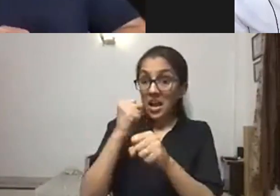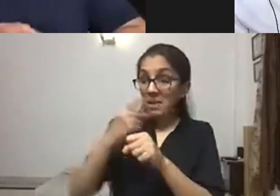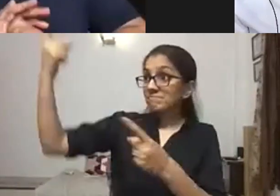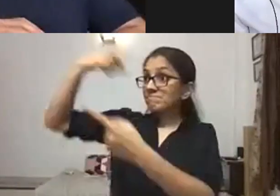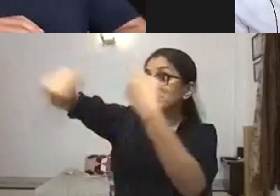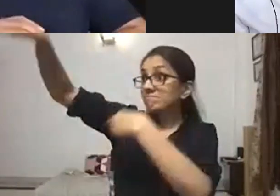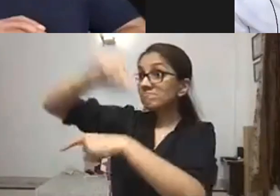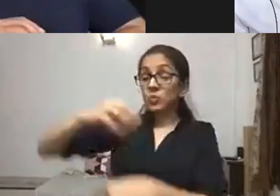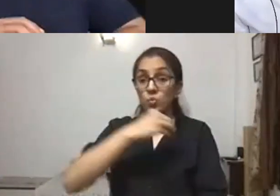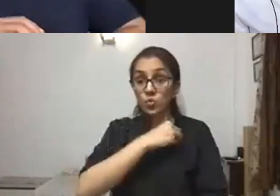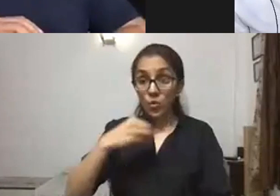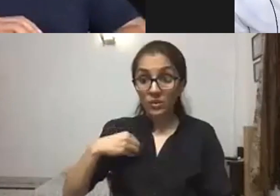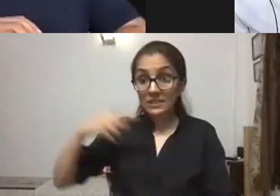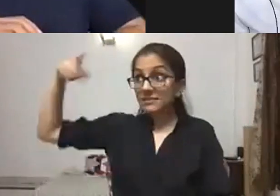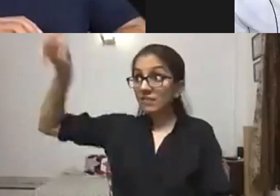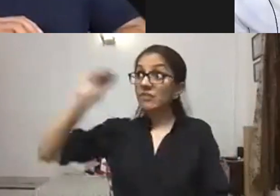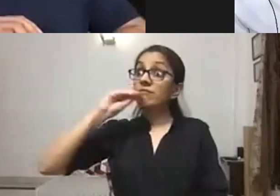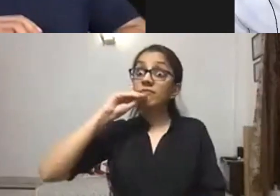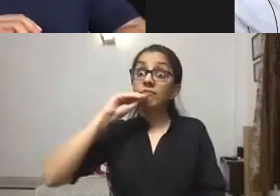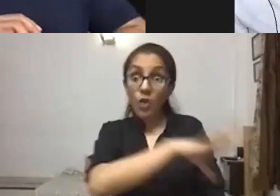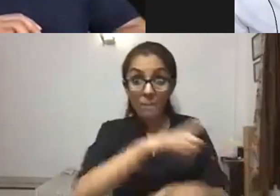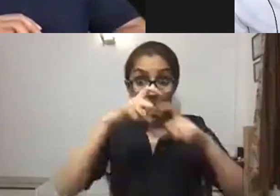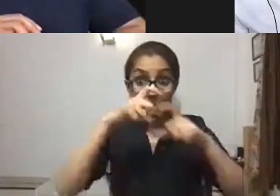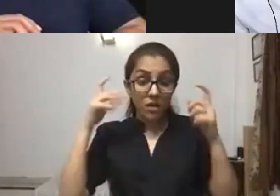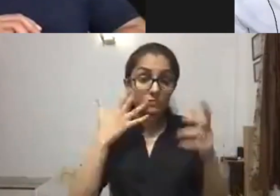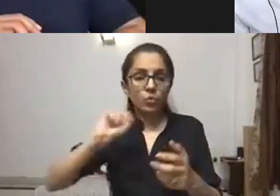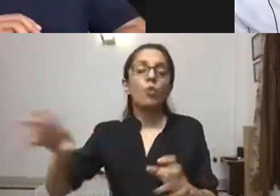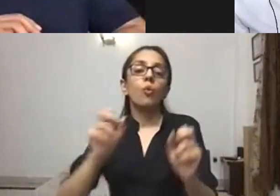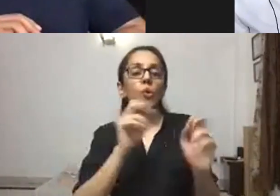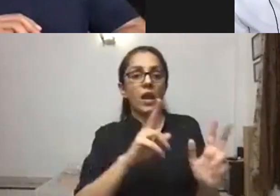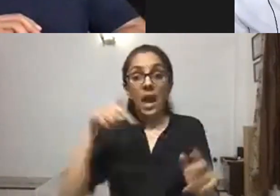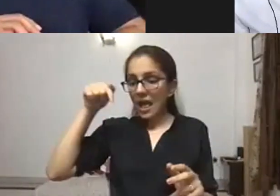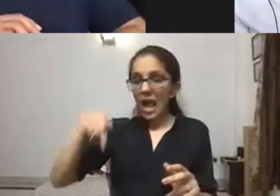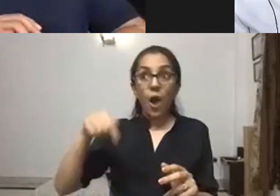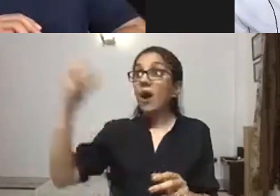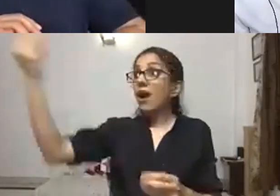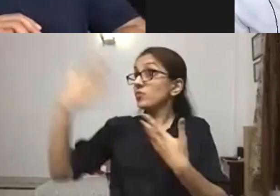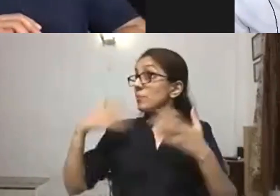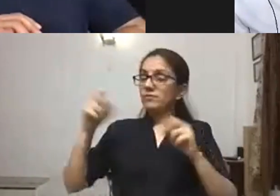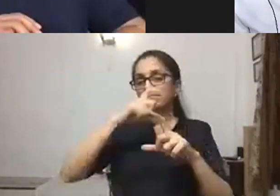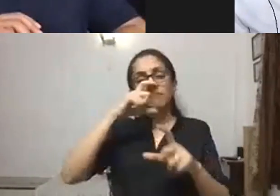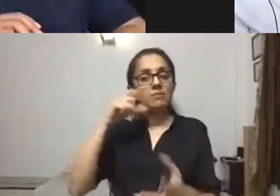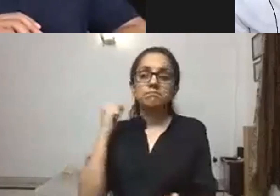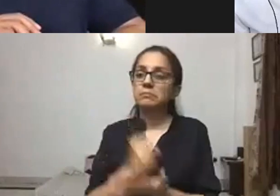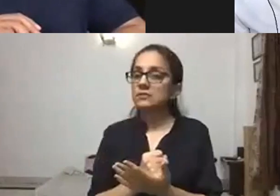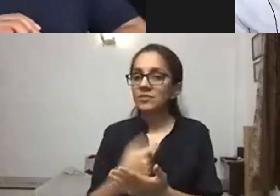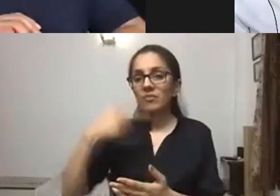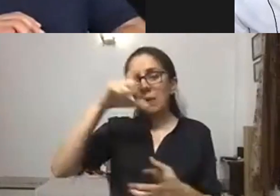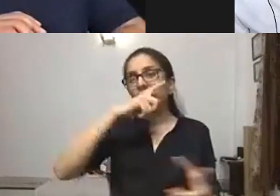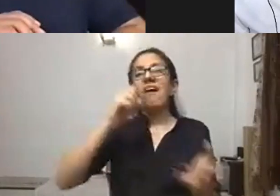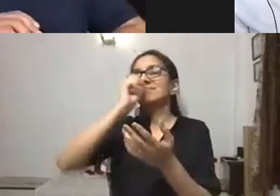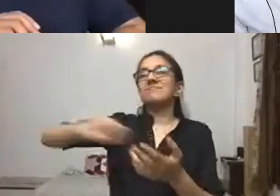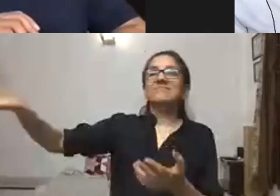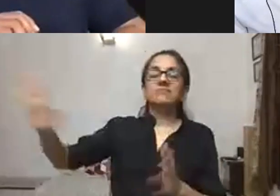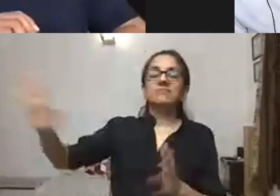the doctors start telling you to not wear a mask, you need to continue wearing a mask. There is no answer to when you can stop wearing a